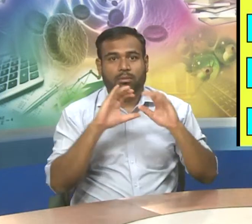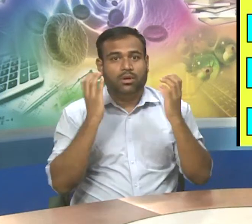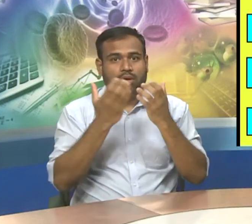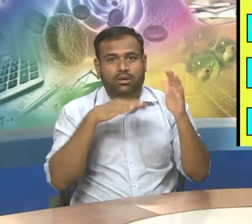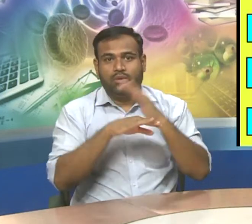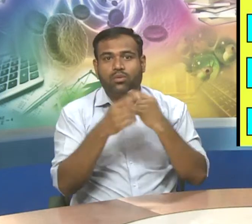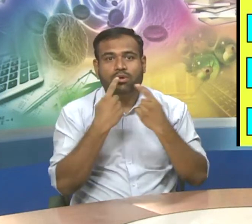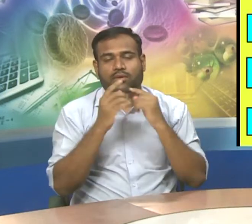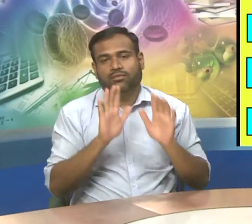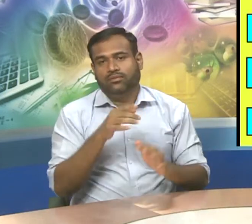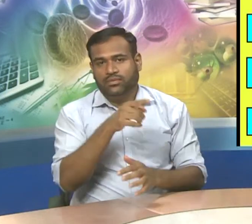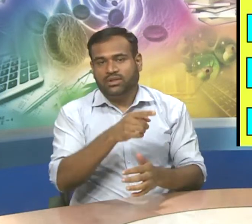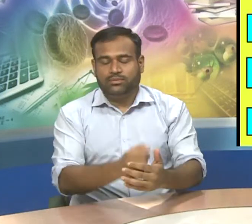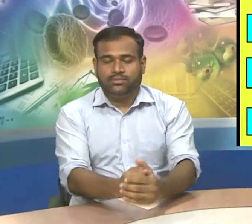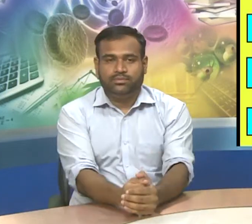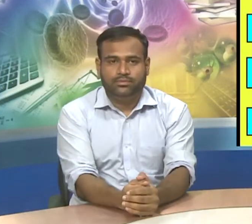term gets started.